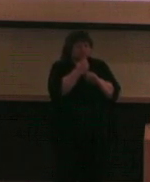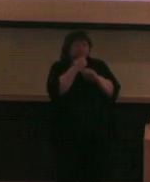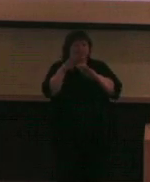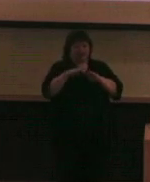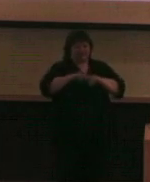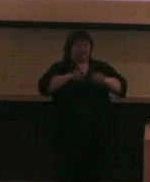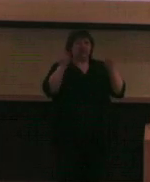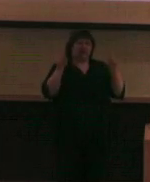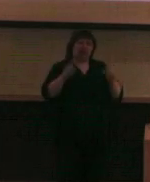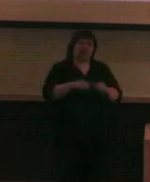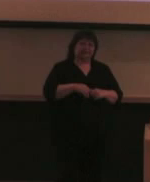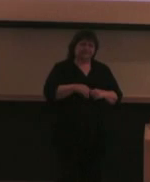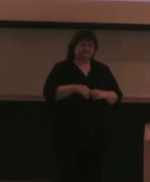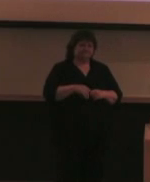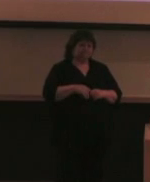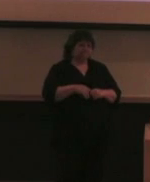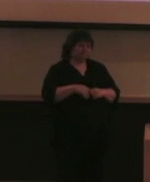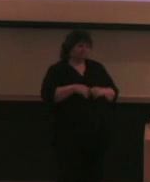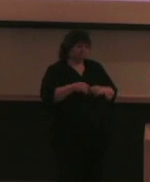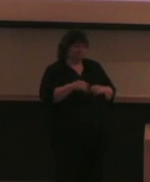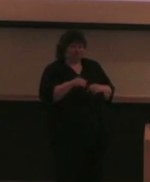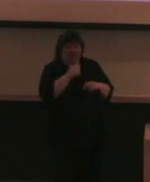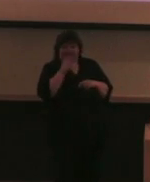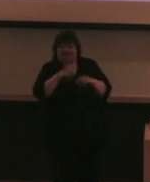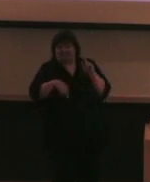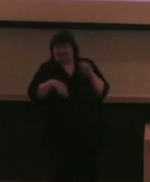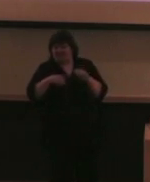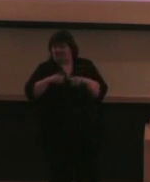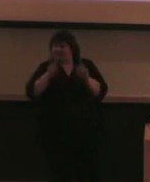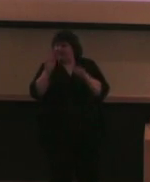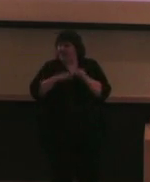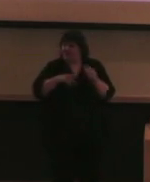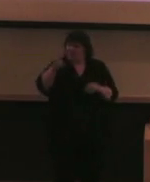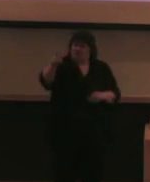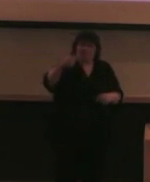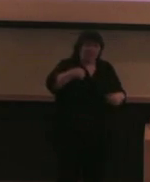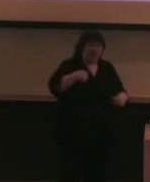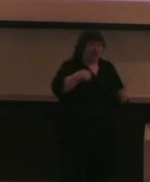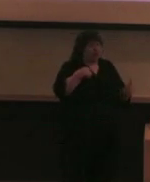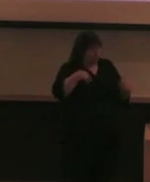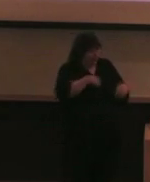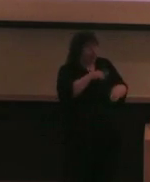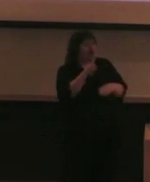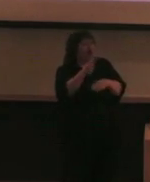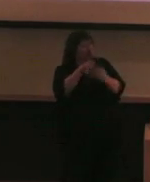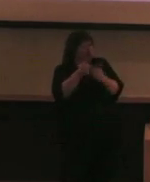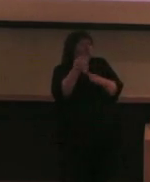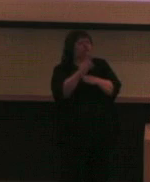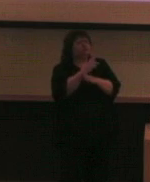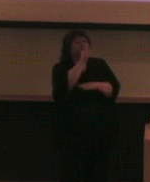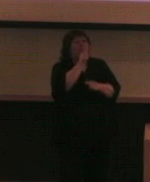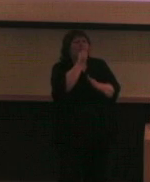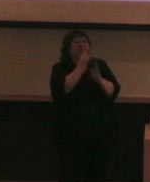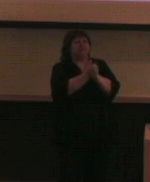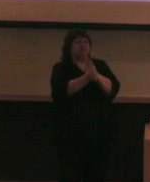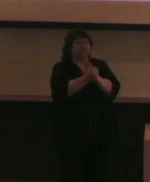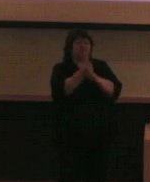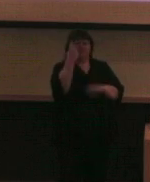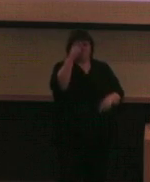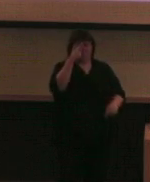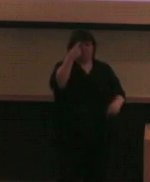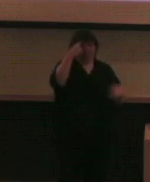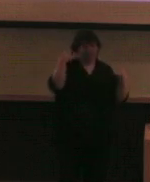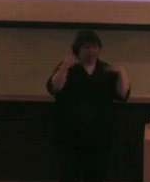differently. This is no different than you or I. I mean, all of us need to utilize coping skills. This is not just for the psychiatric patient out